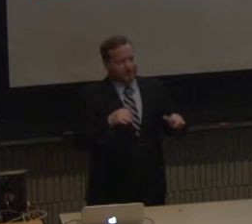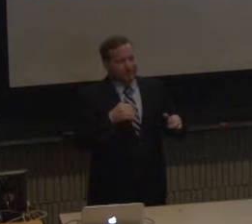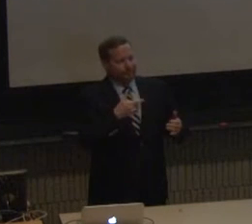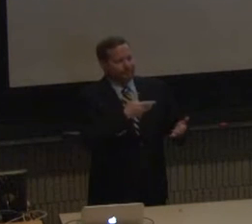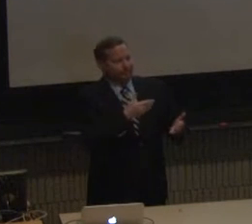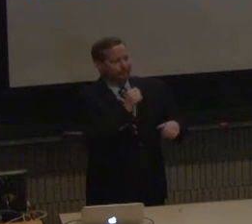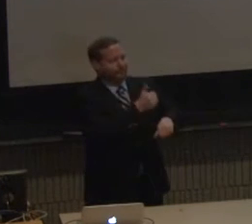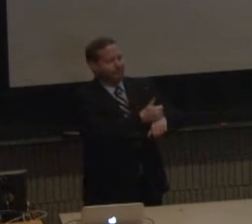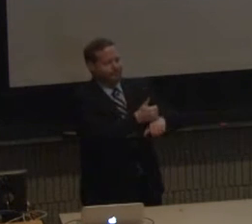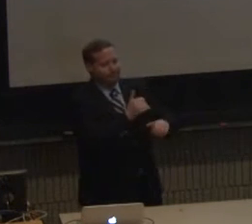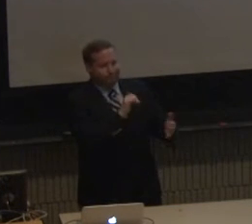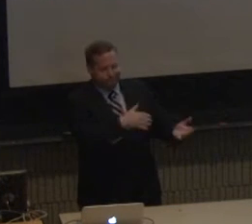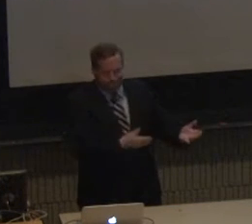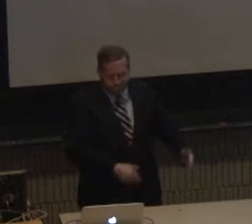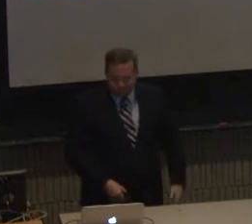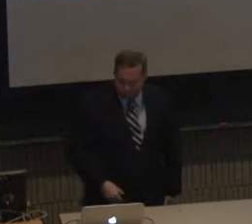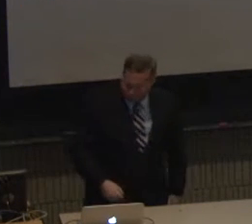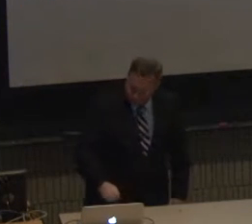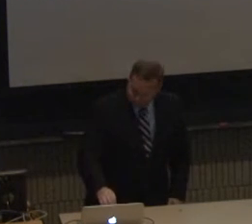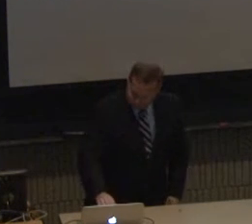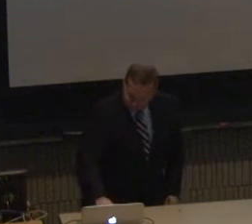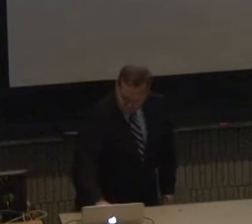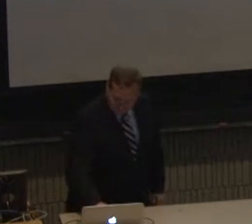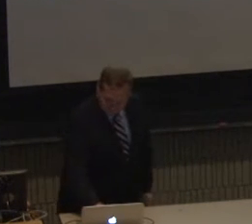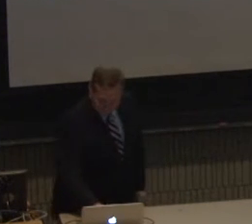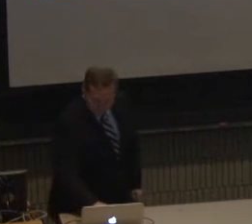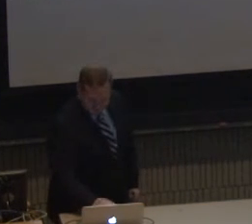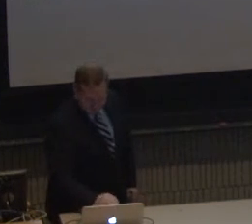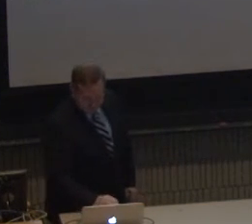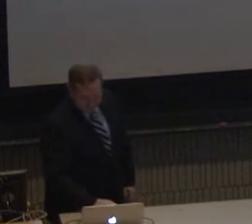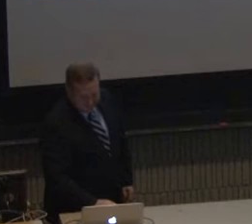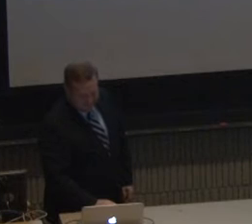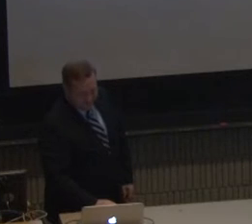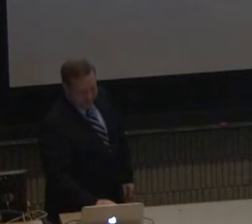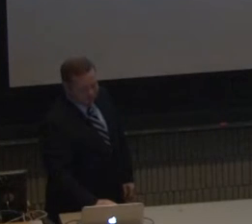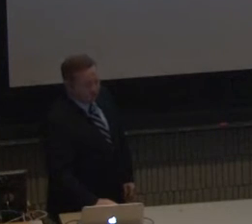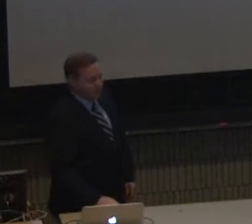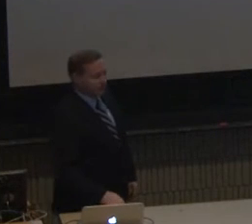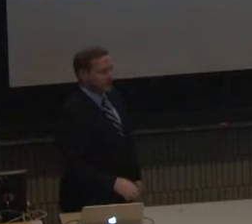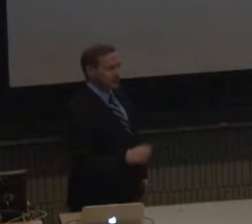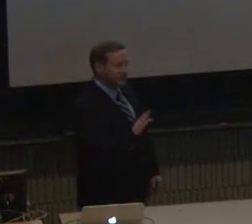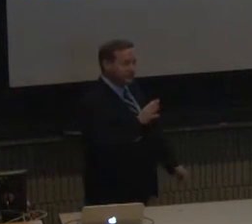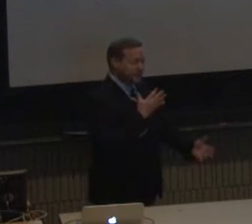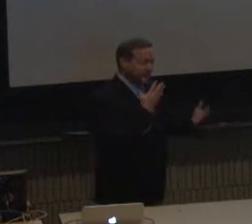have the power to do so. And that's a result of the system.